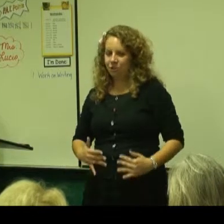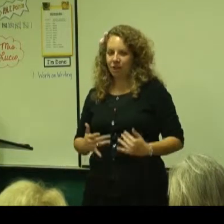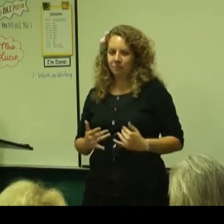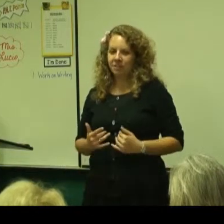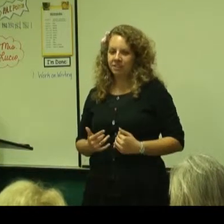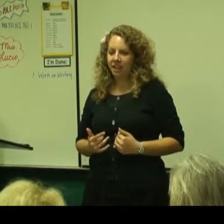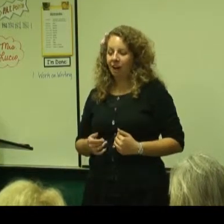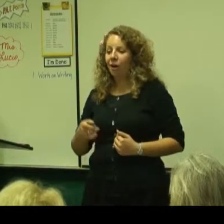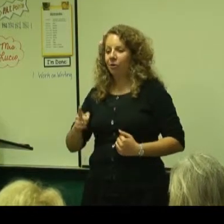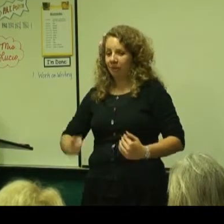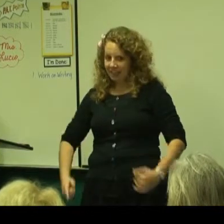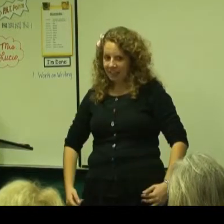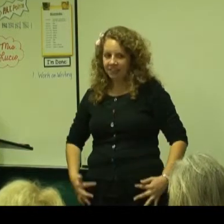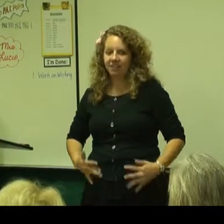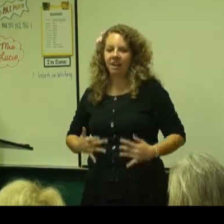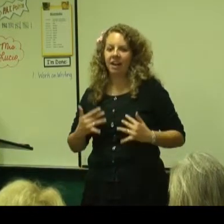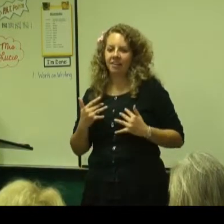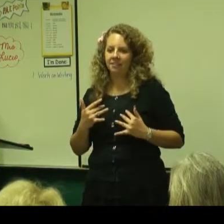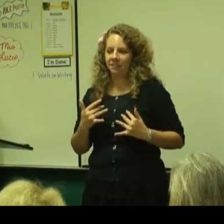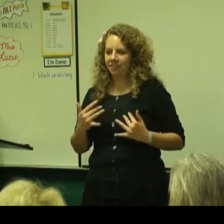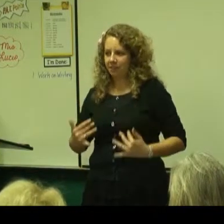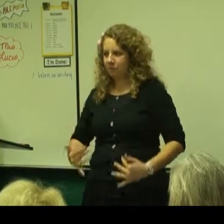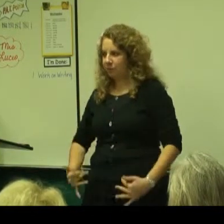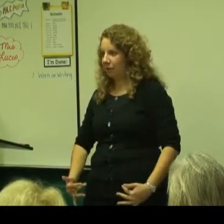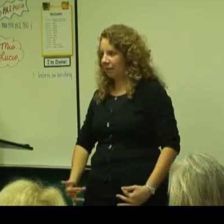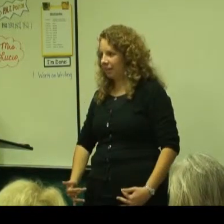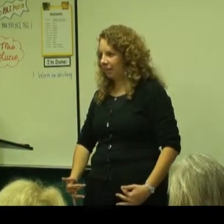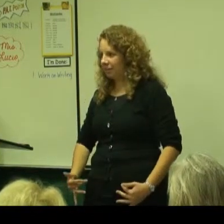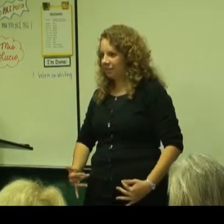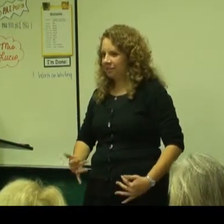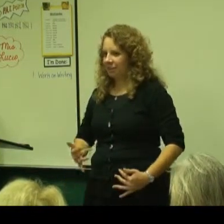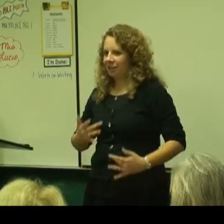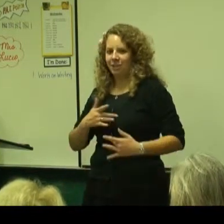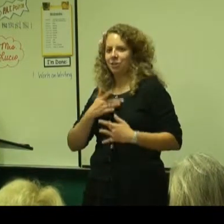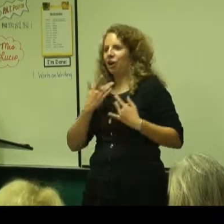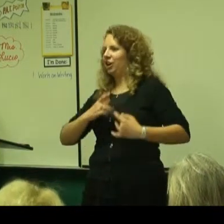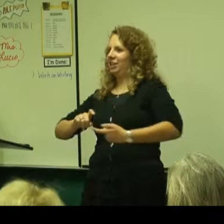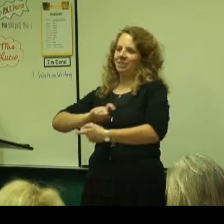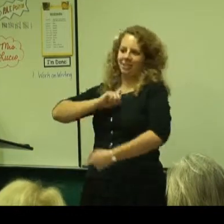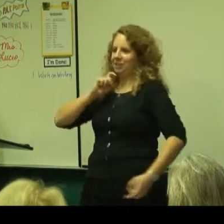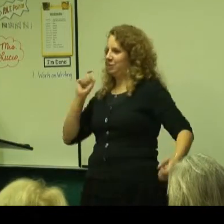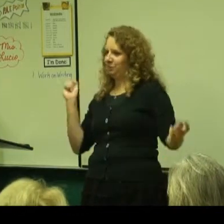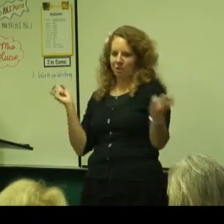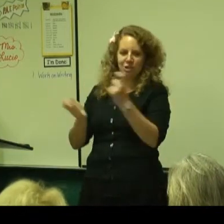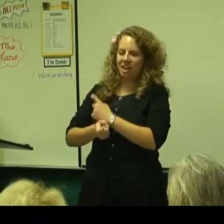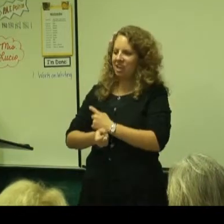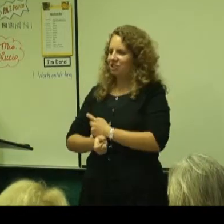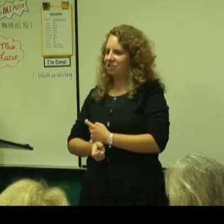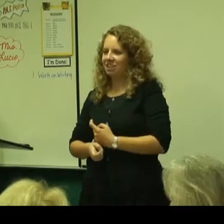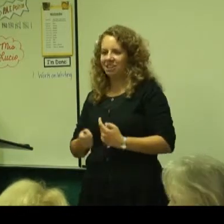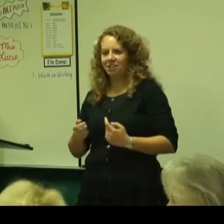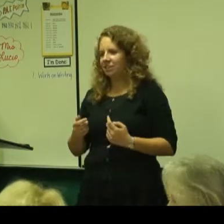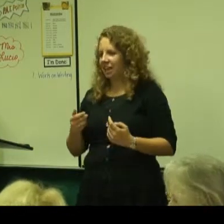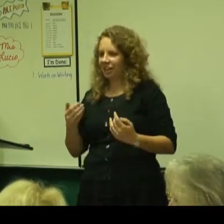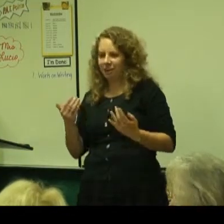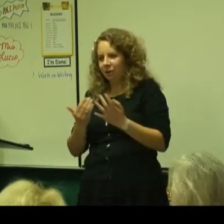I wouldn't say, oh, he's alive, unless I'm talking about like God. his heart has been changed and he's like